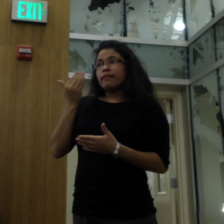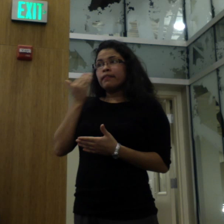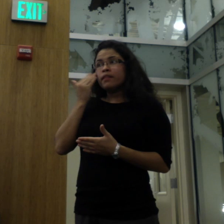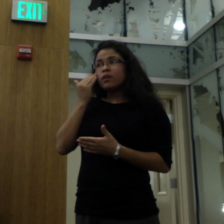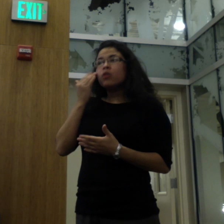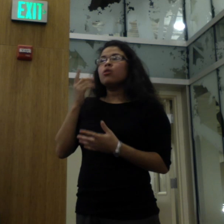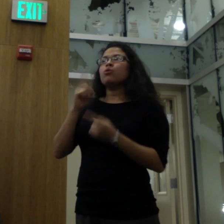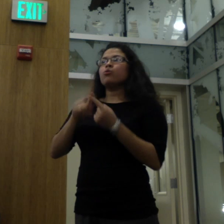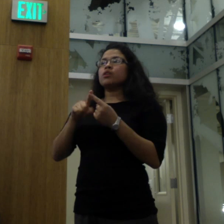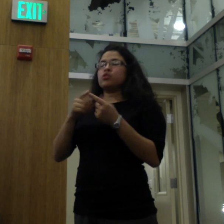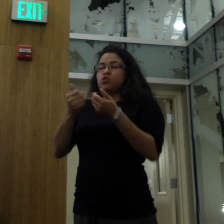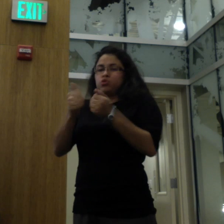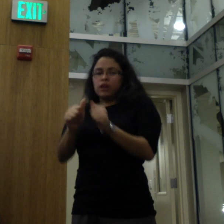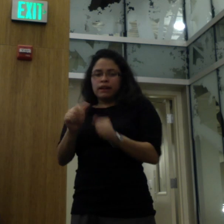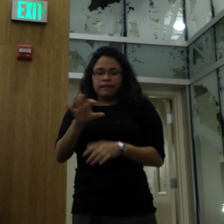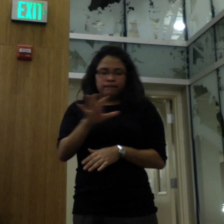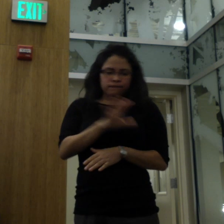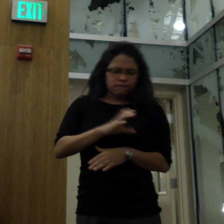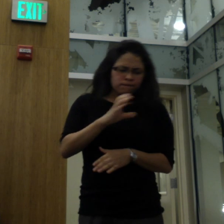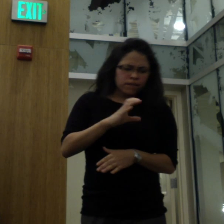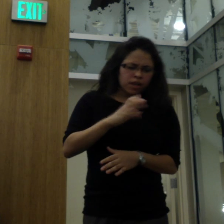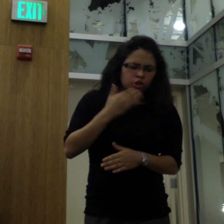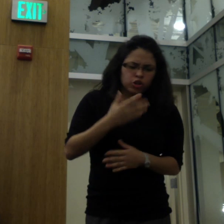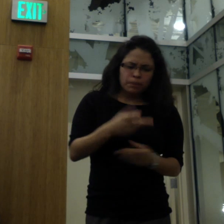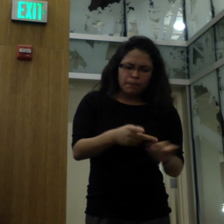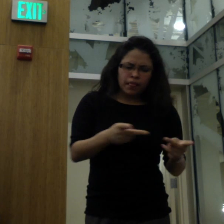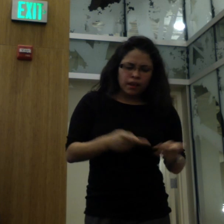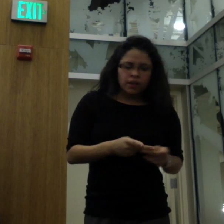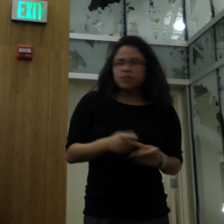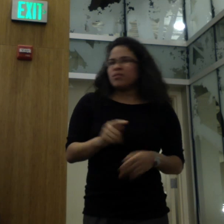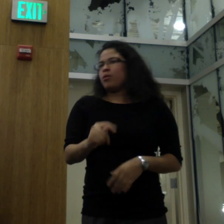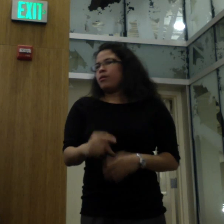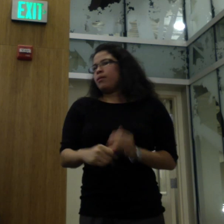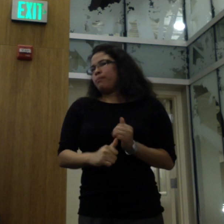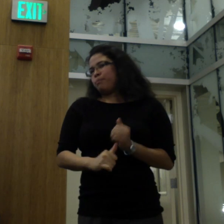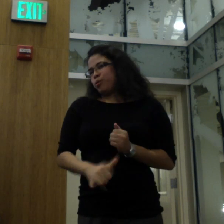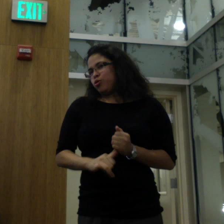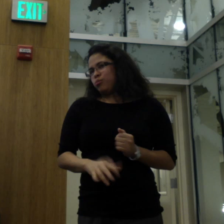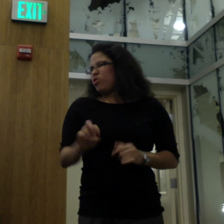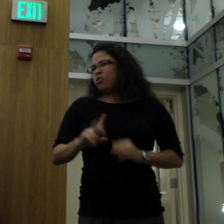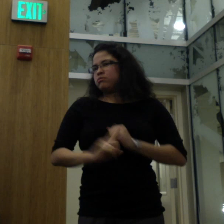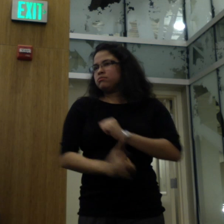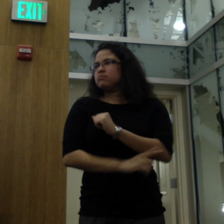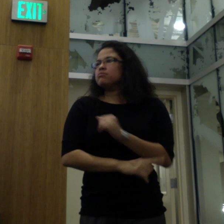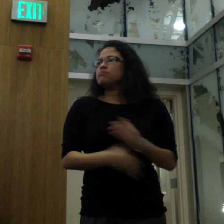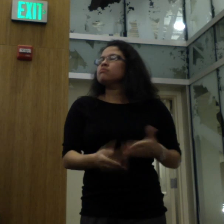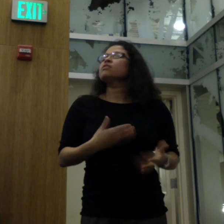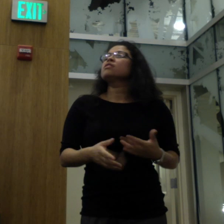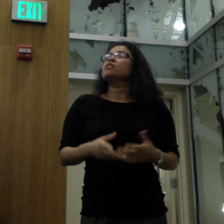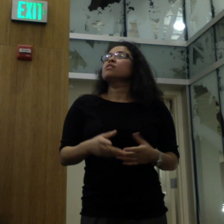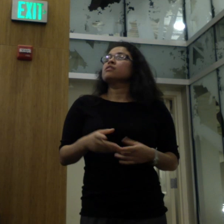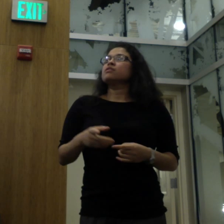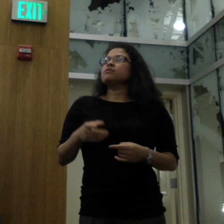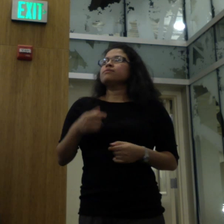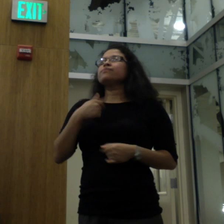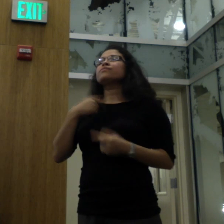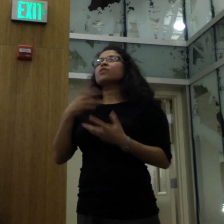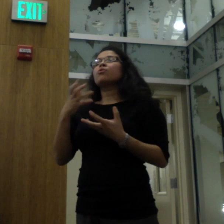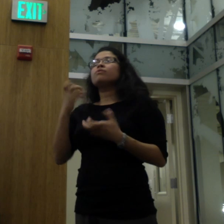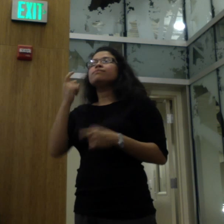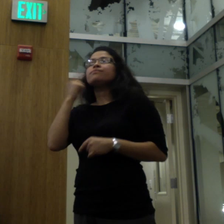that location of where to bury your waste, be it poop or just trash in general, put yourself into